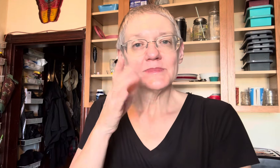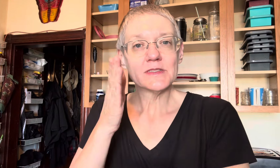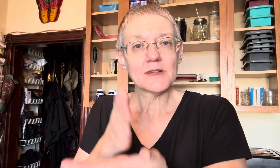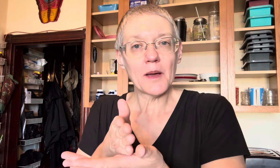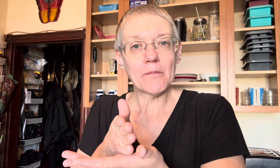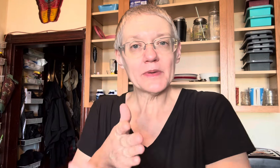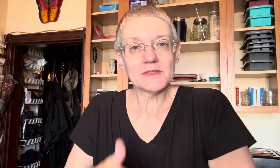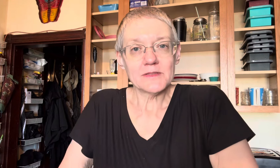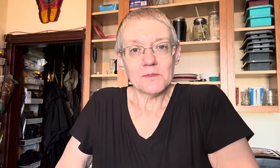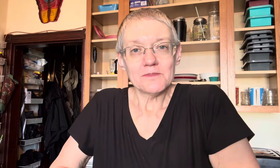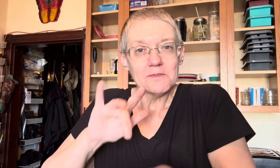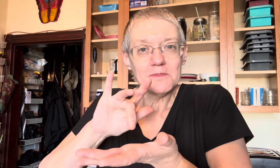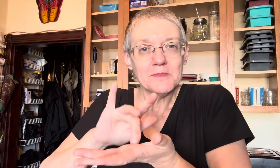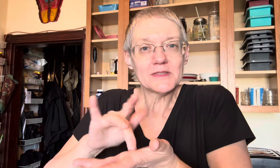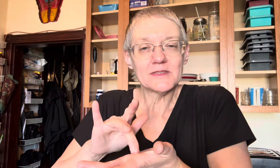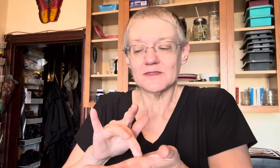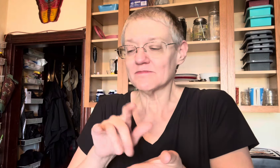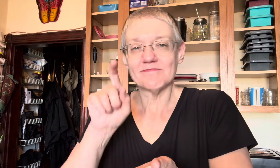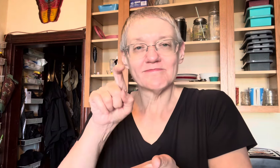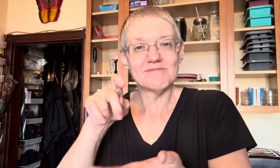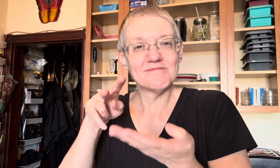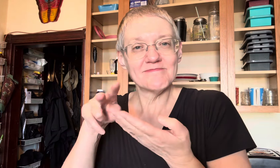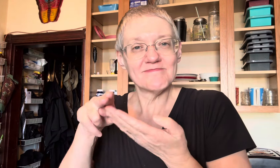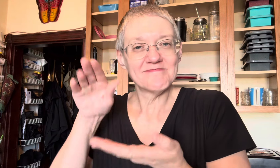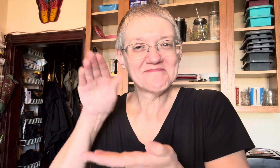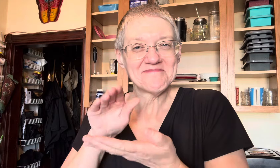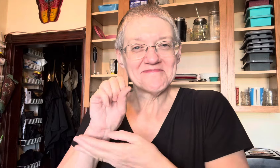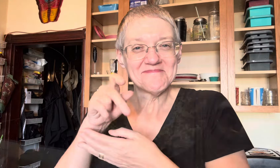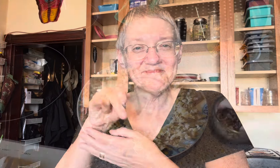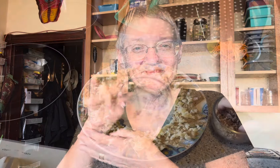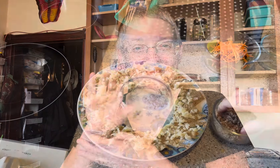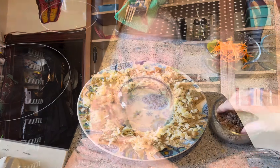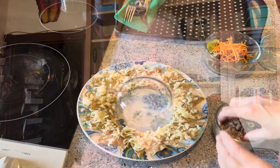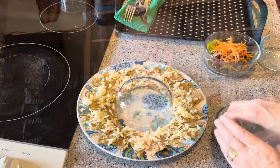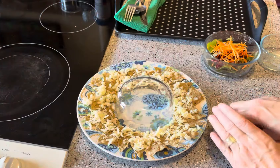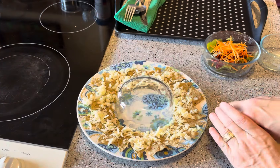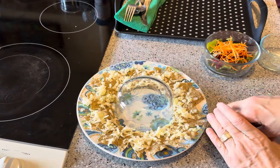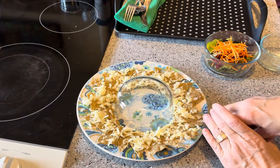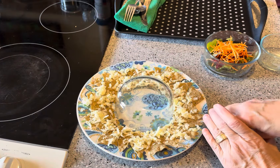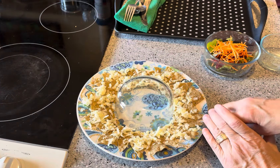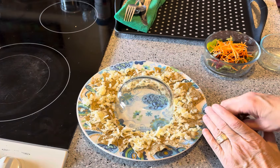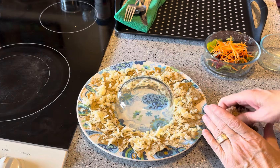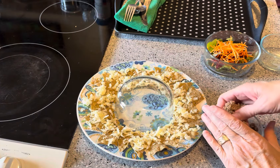had to stop his stomach medicine and we've had to cut back on his spices.